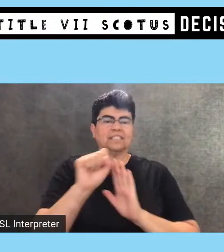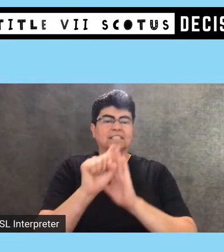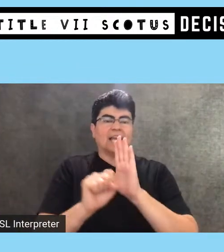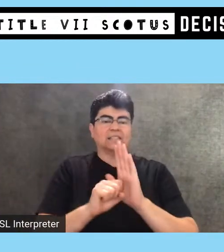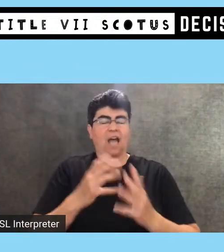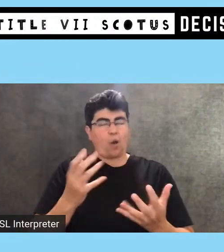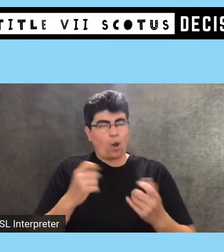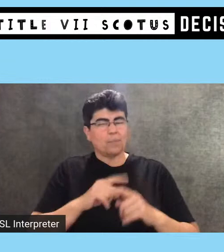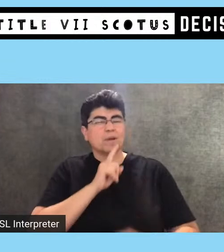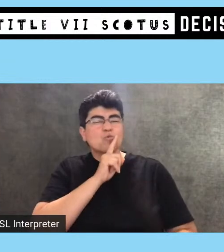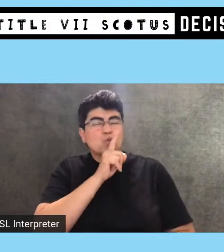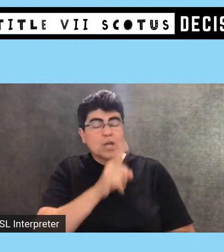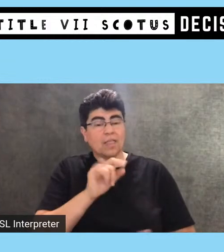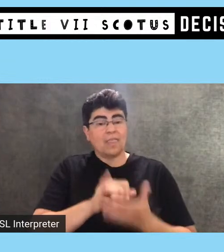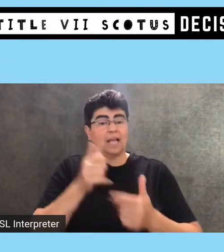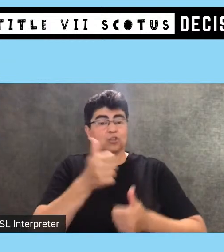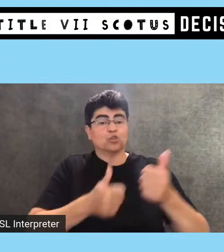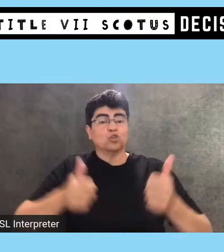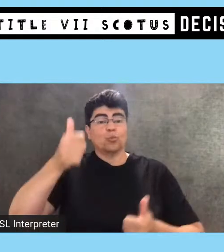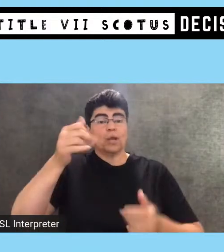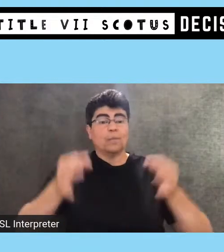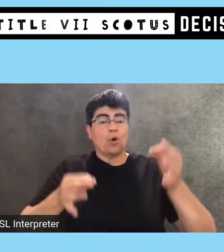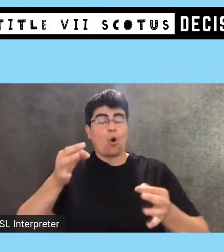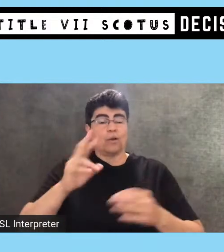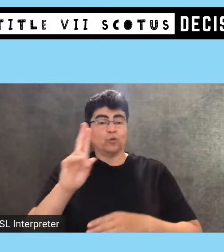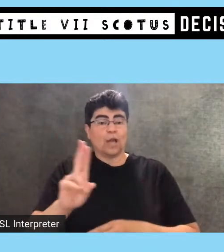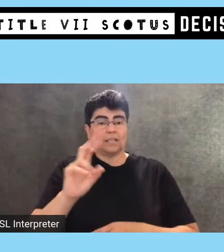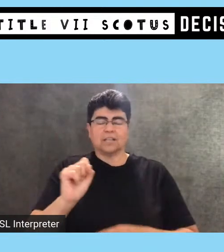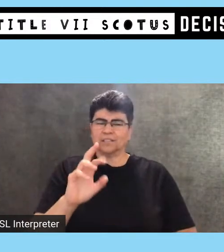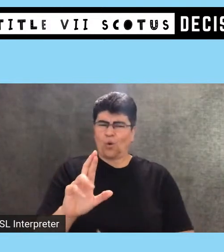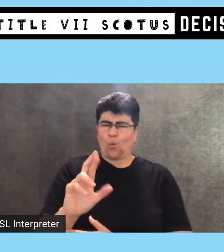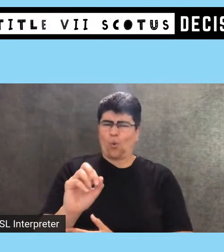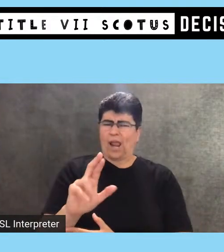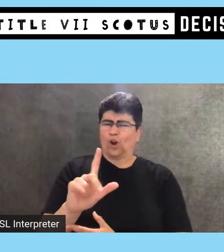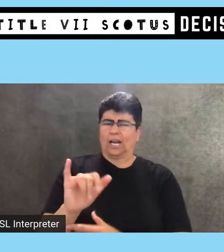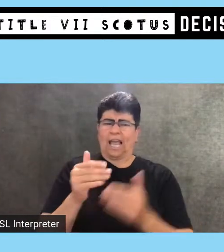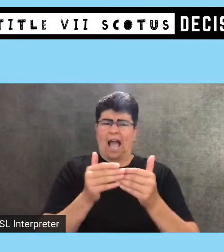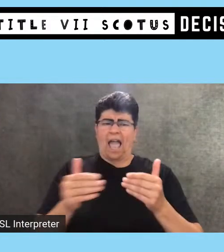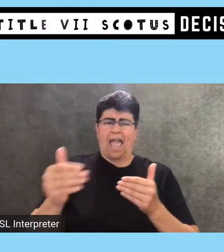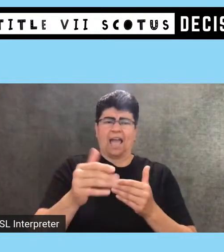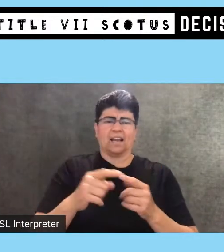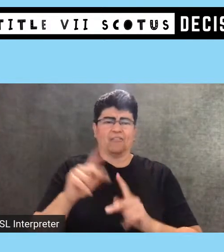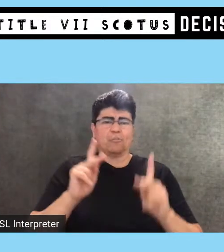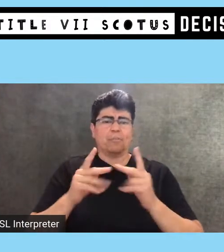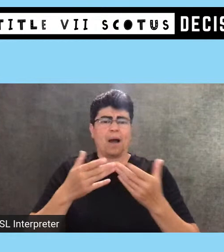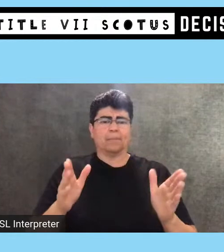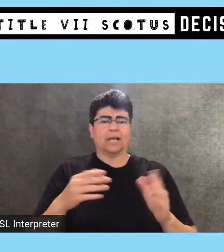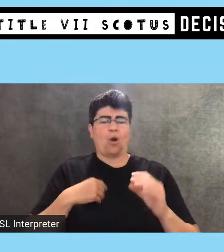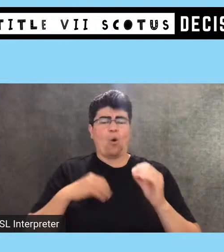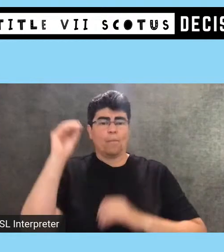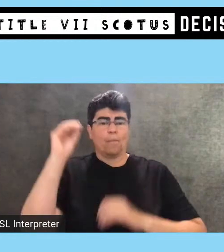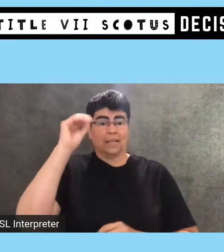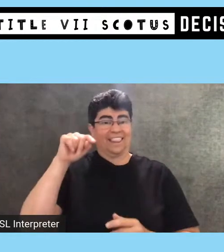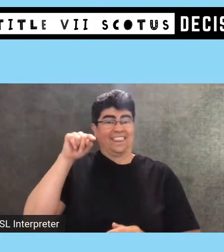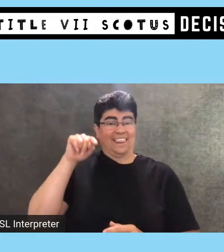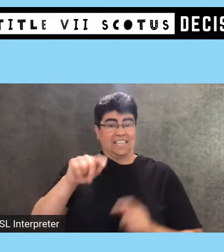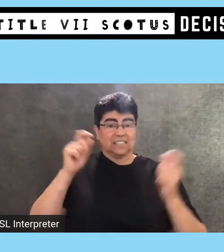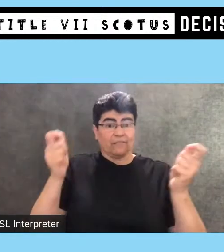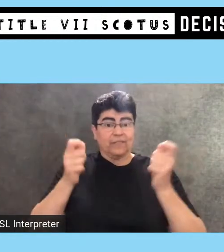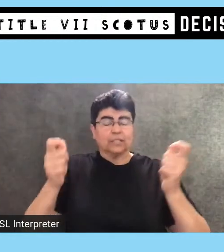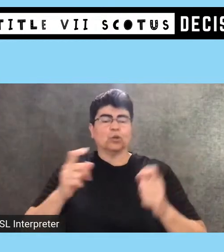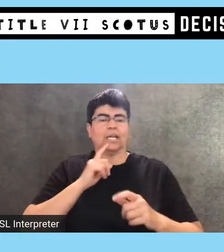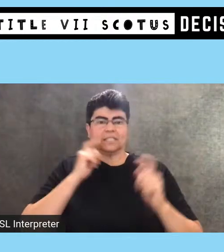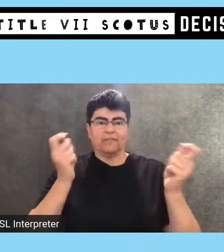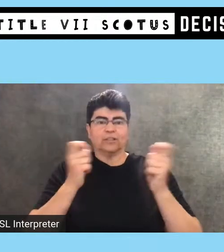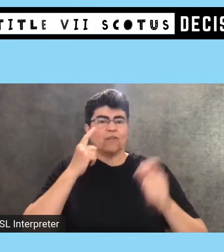real that the Supreme Court of the United States is rarely ahead of public opinion. And so this victory is a victory